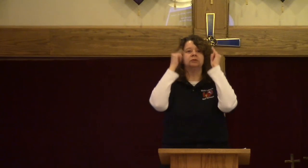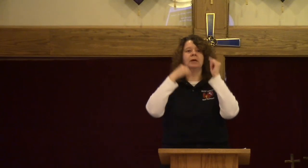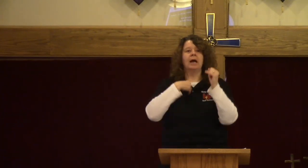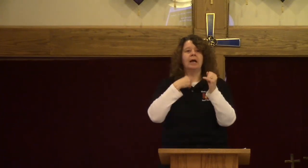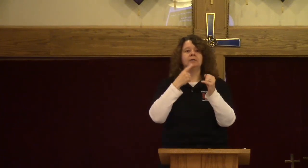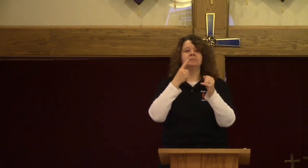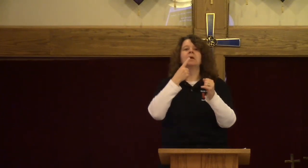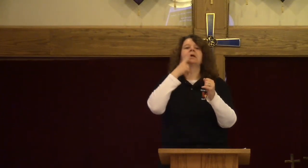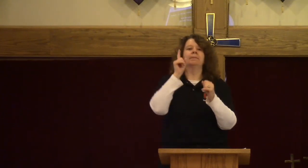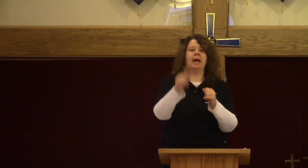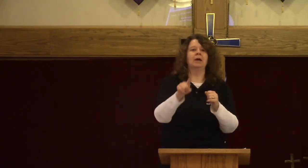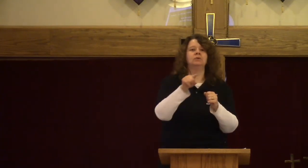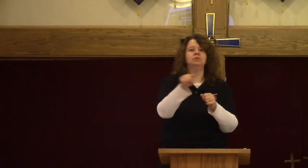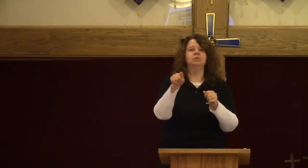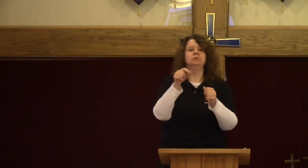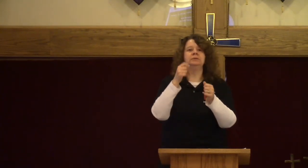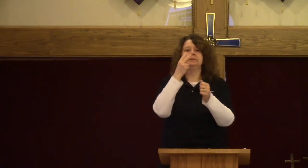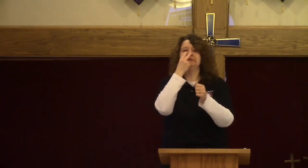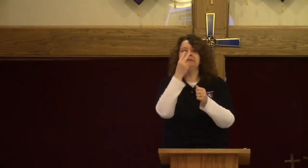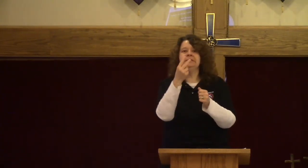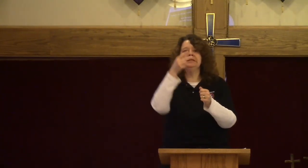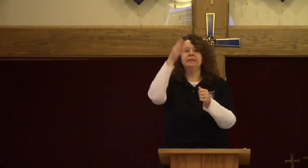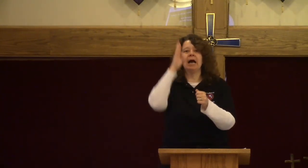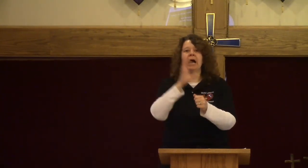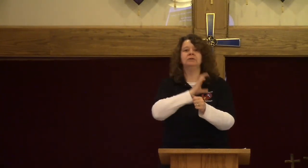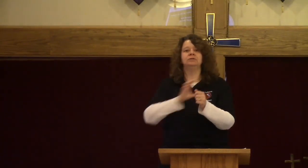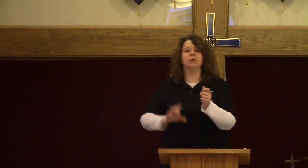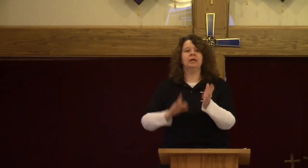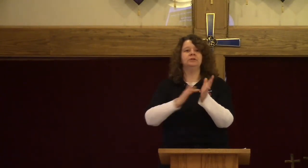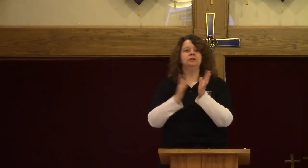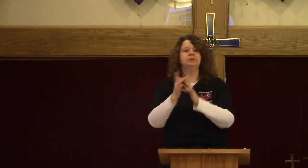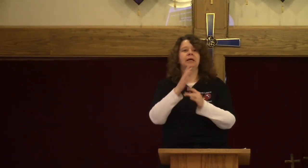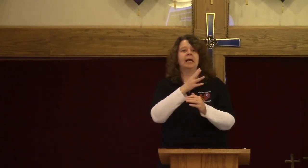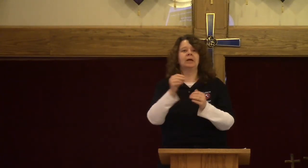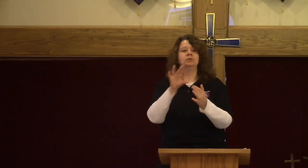instructions. I command you in the sight of God and Jesus Christ